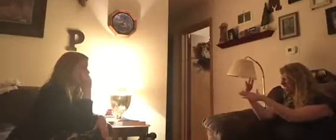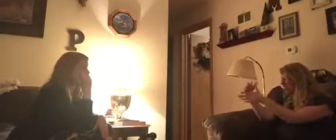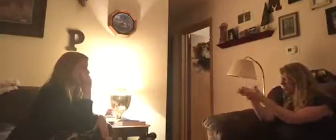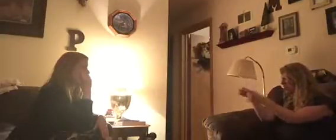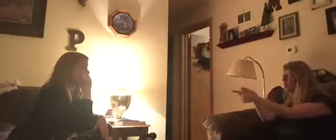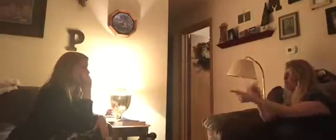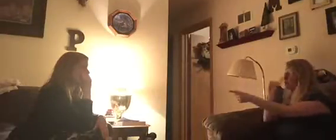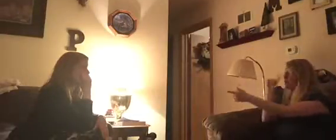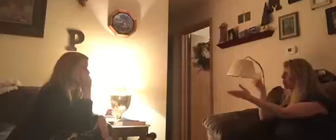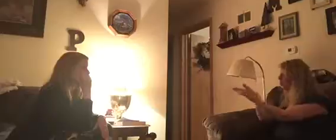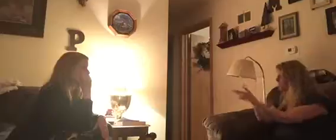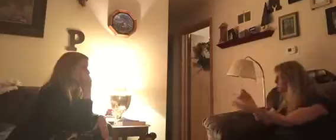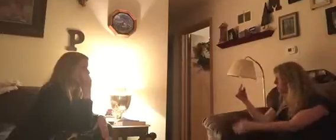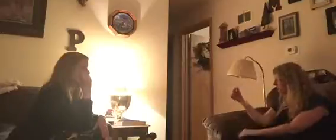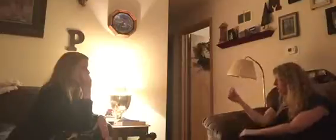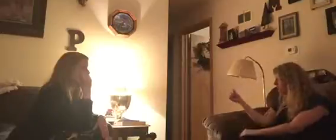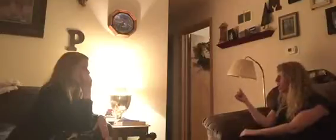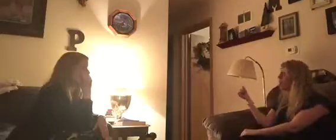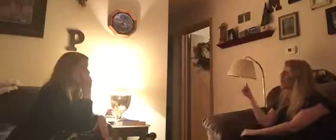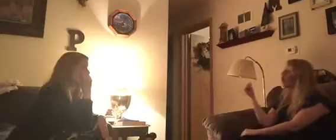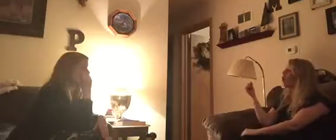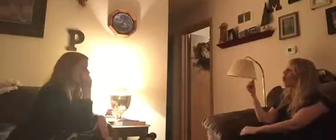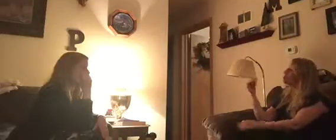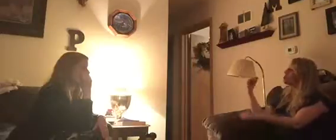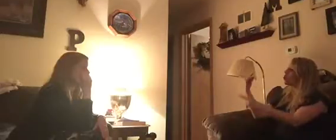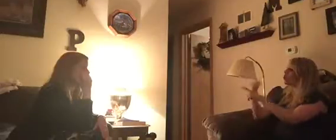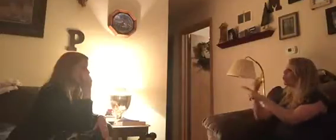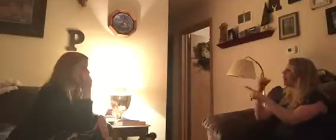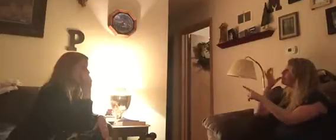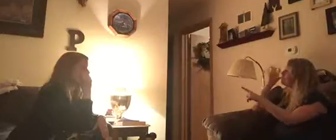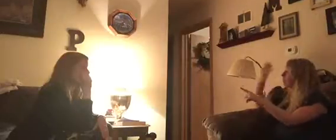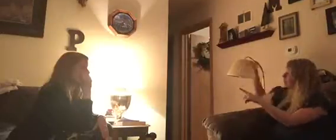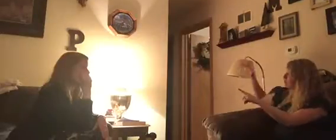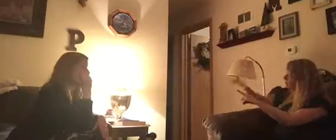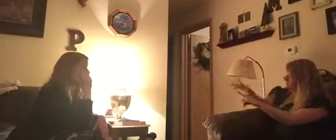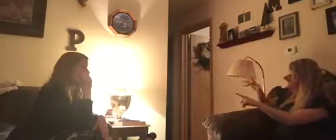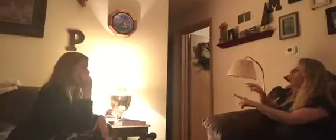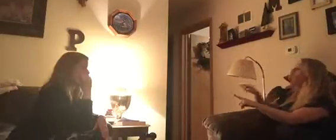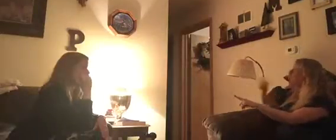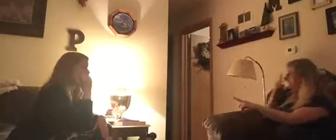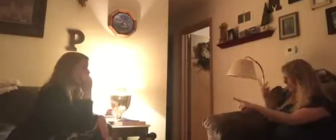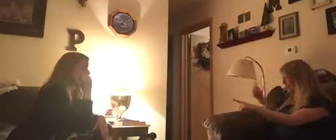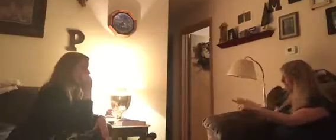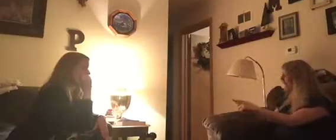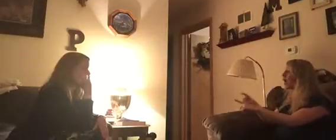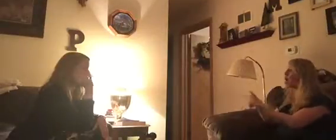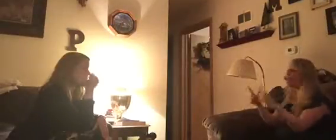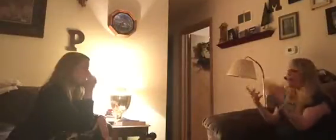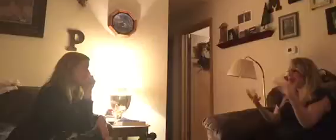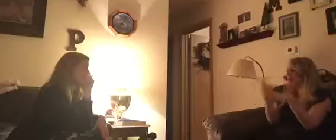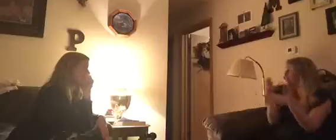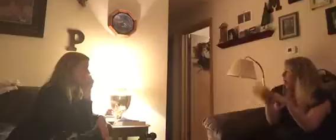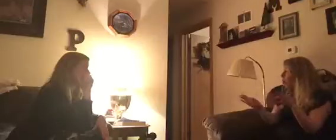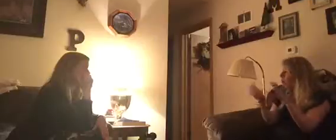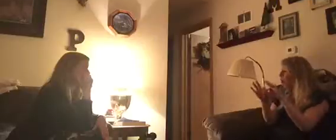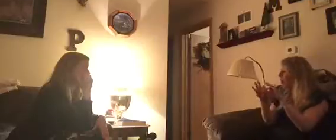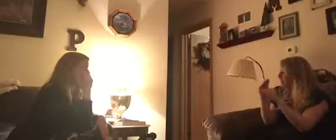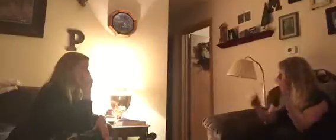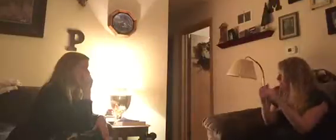really tell under the right light and conditions, it might not be worth doing anything about it. If